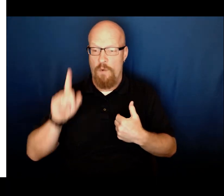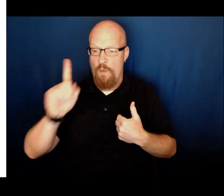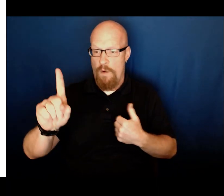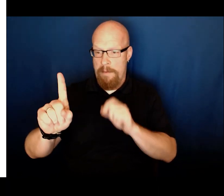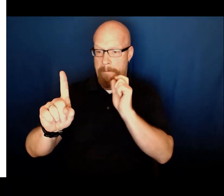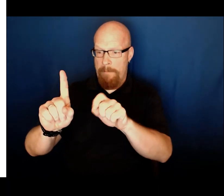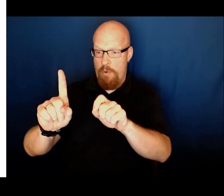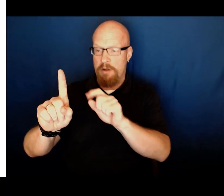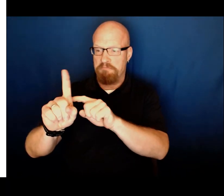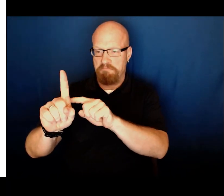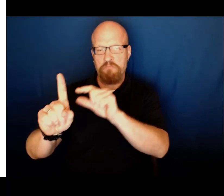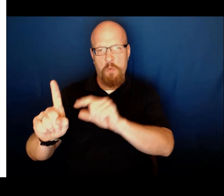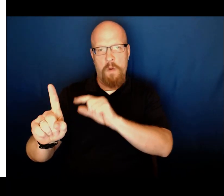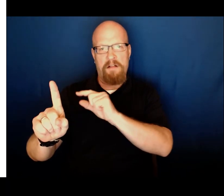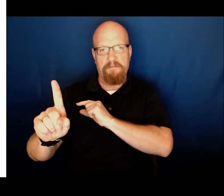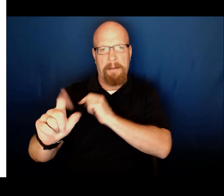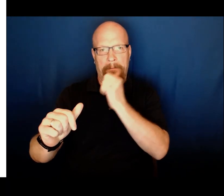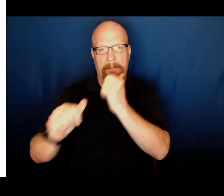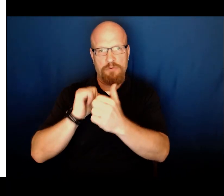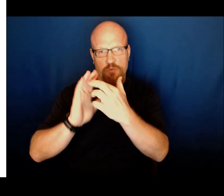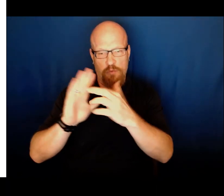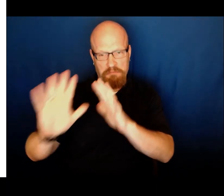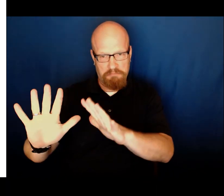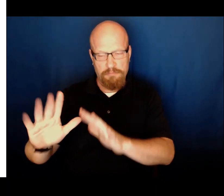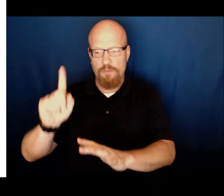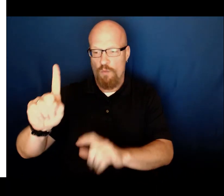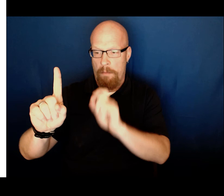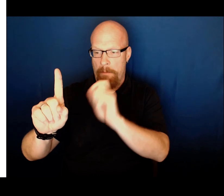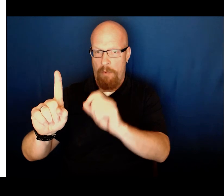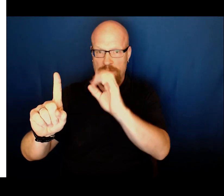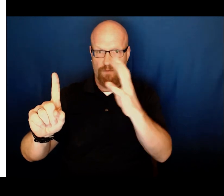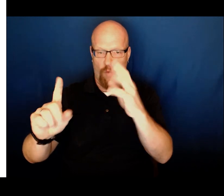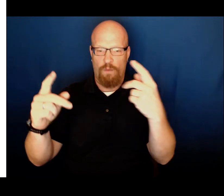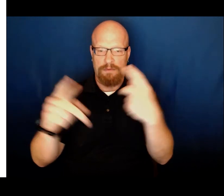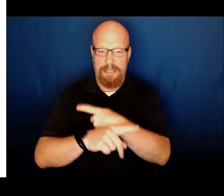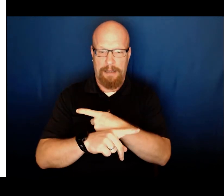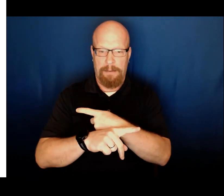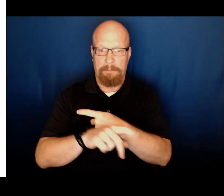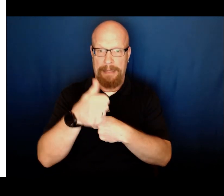Now we have 1.04, 1 is between 1 and